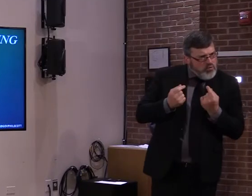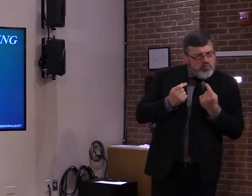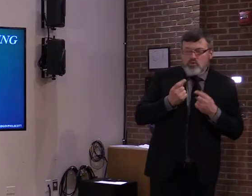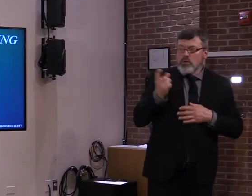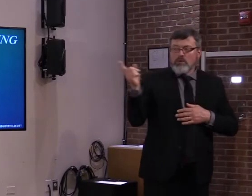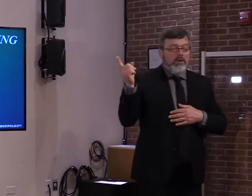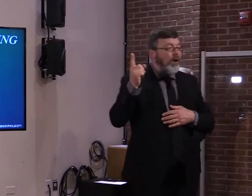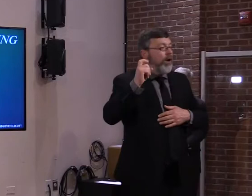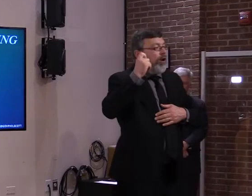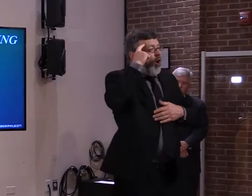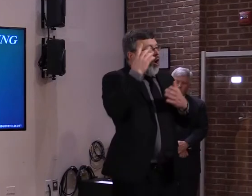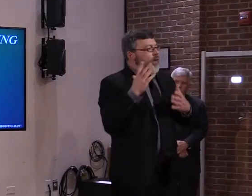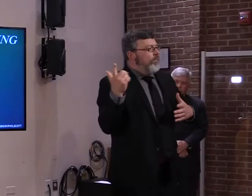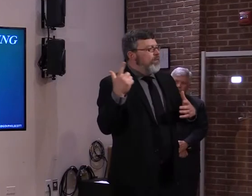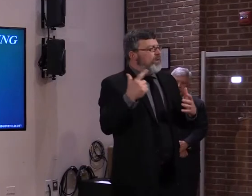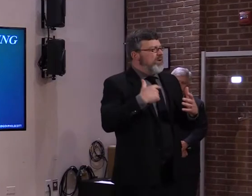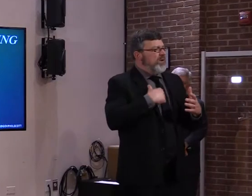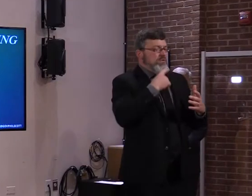one of the,